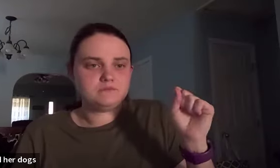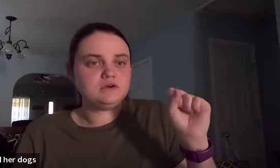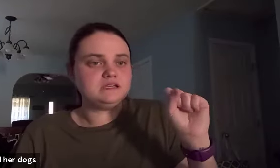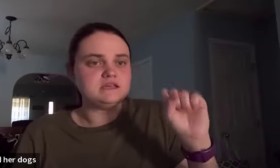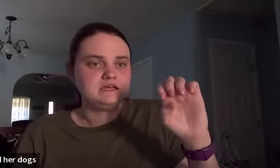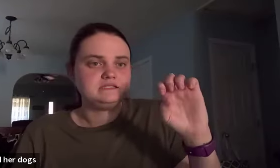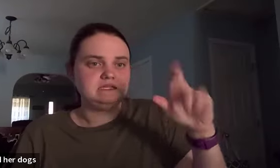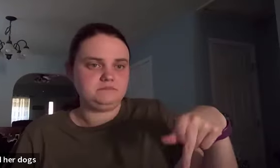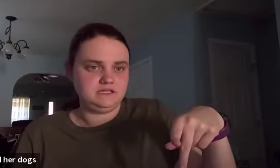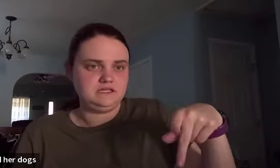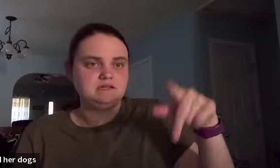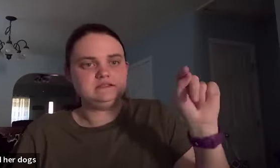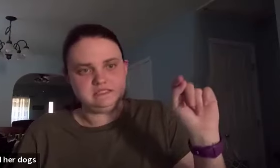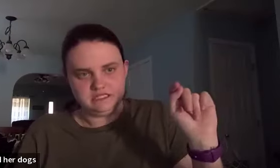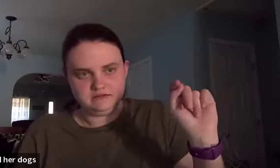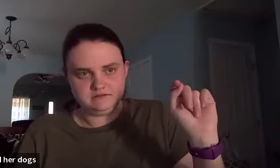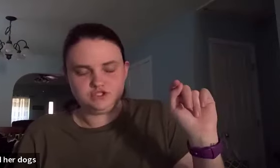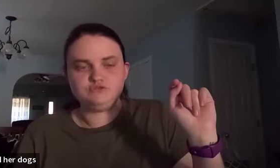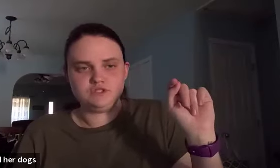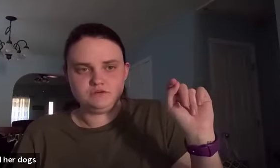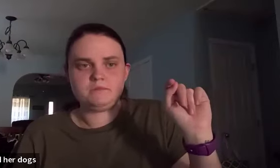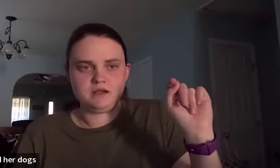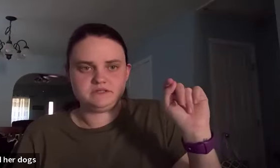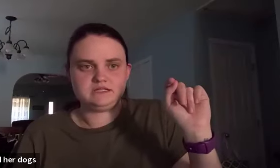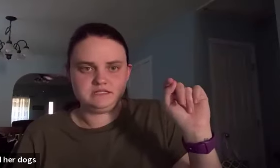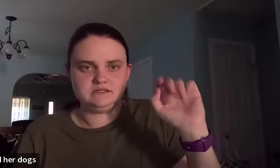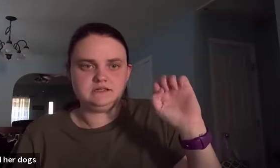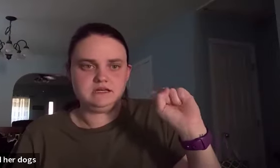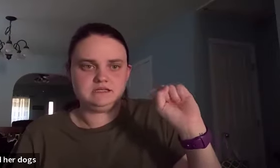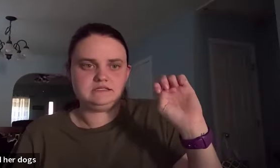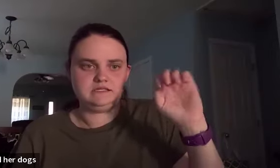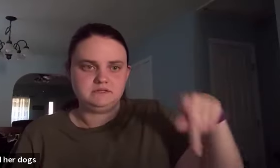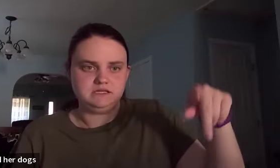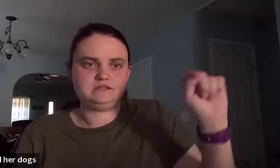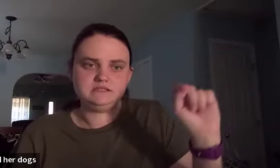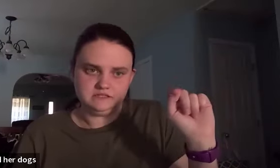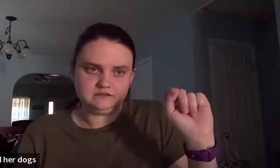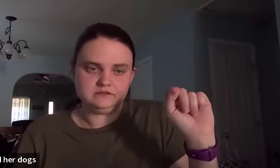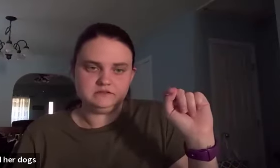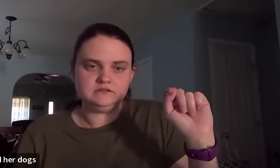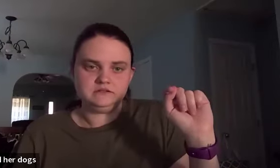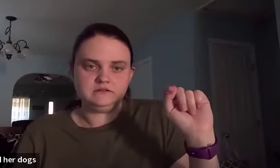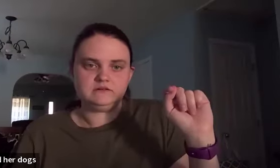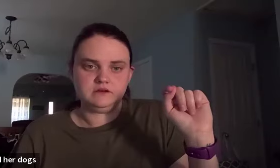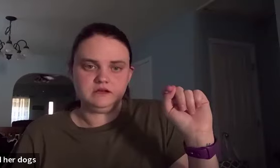September is SEPT. So you do come back with that T. SEPT. All